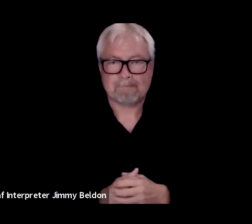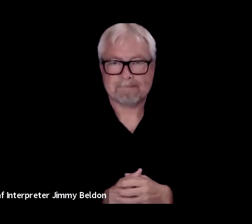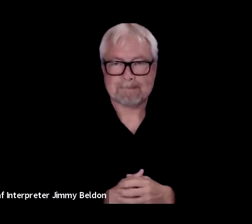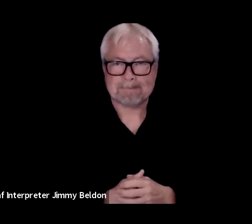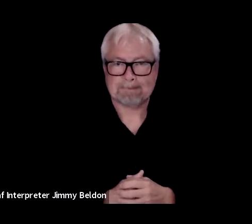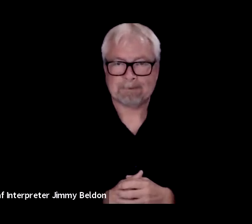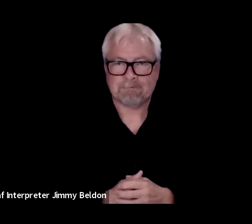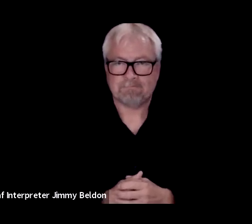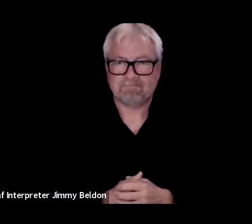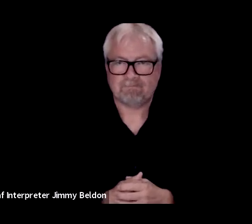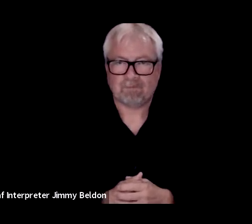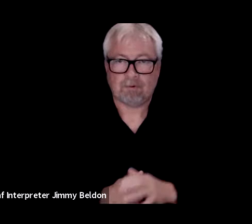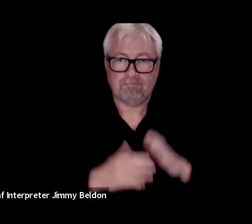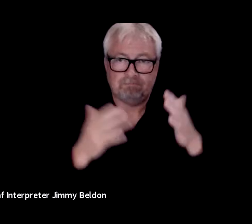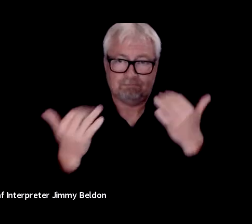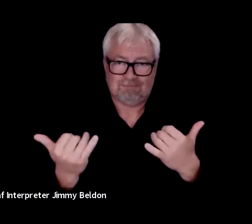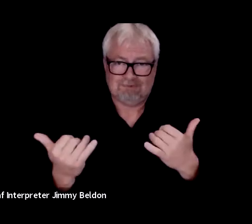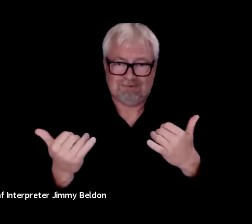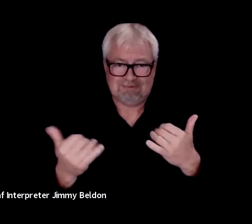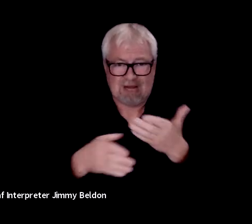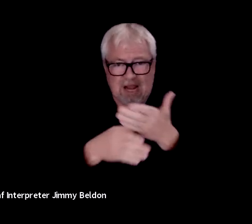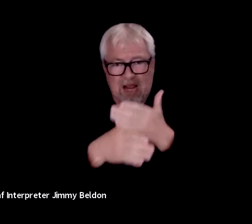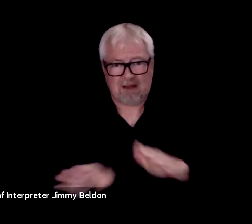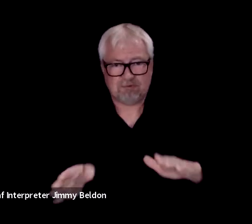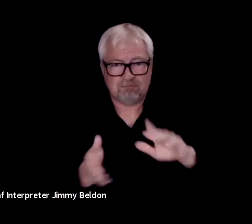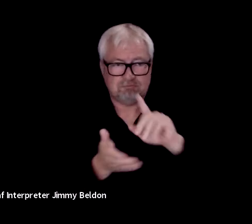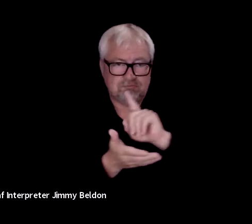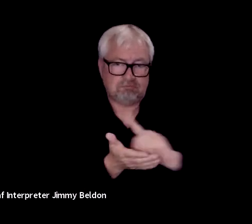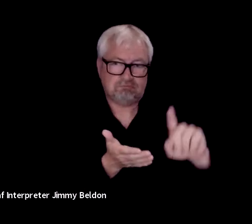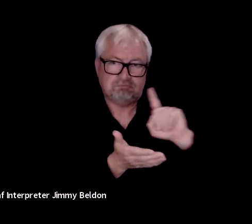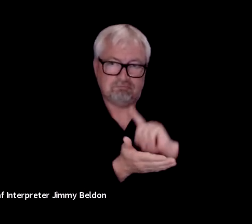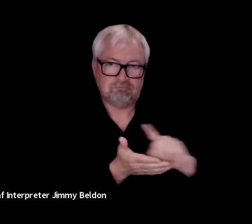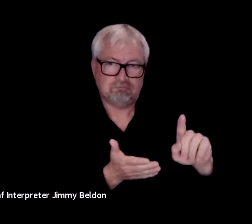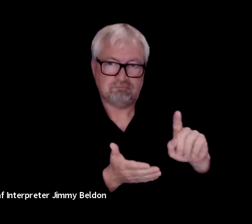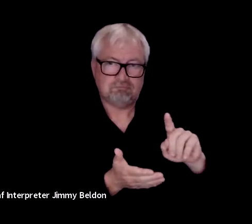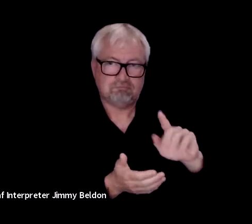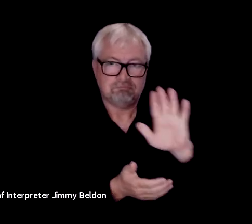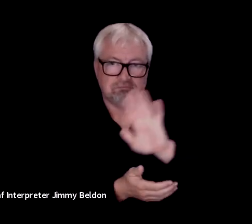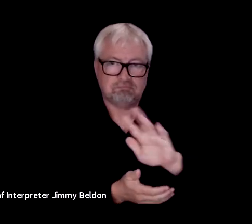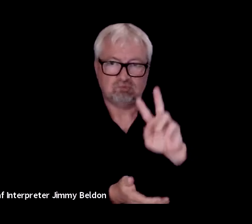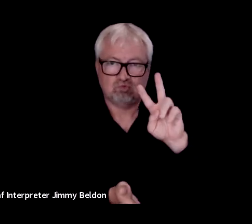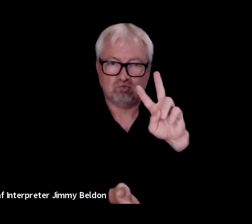2,330 new reported cases per day, to be a weekly total of